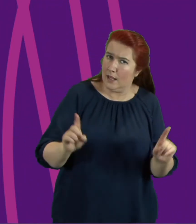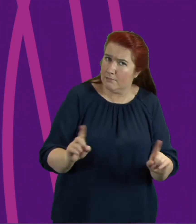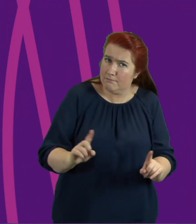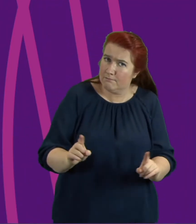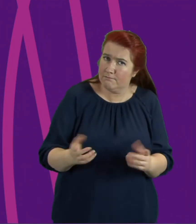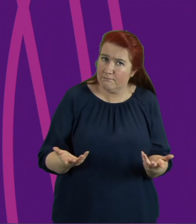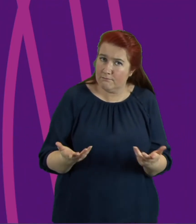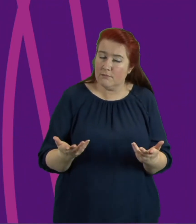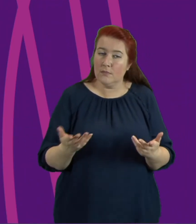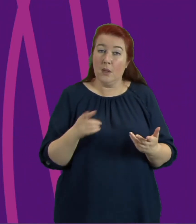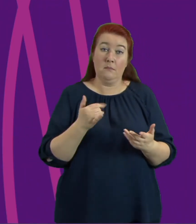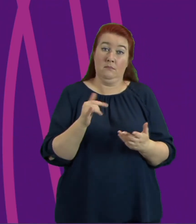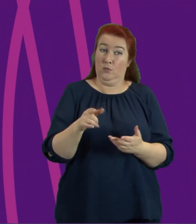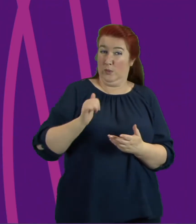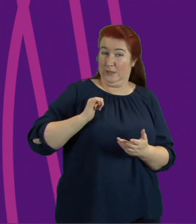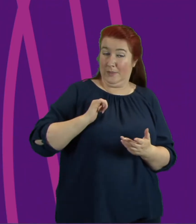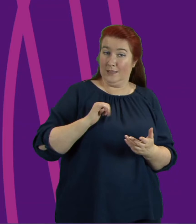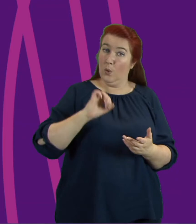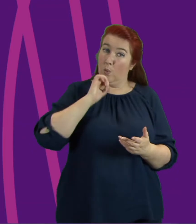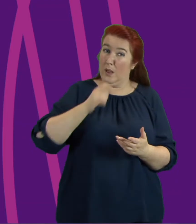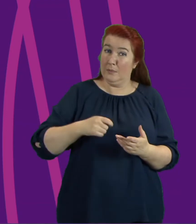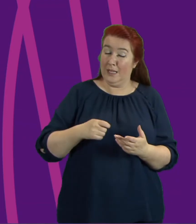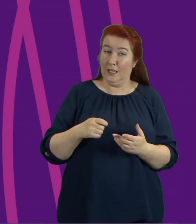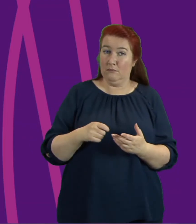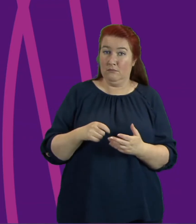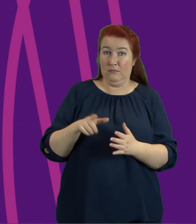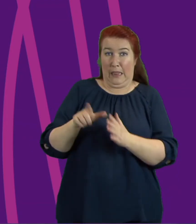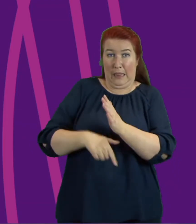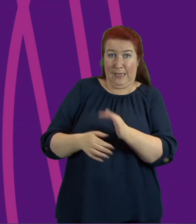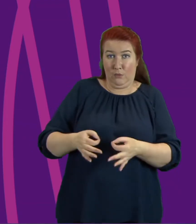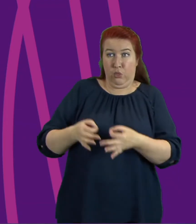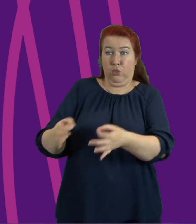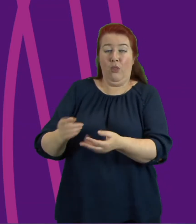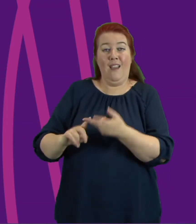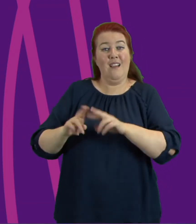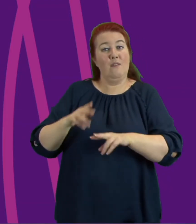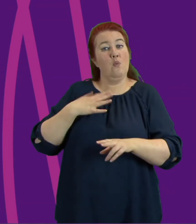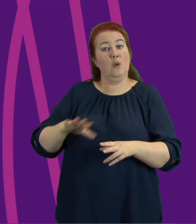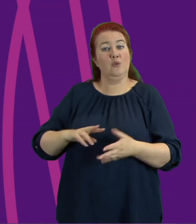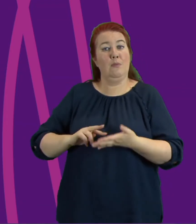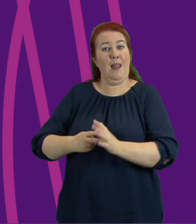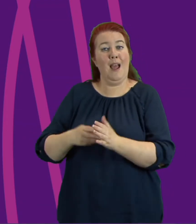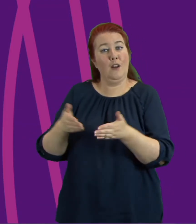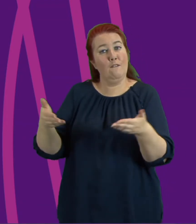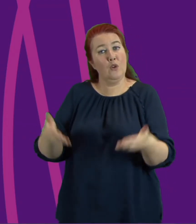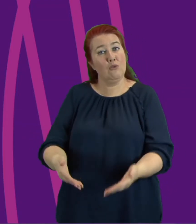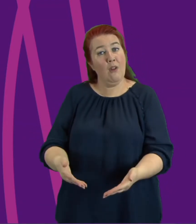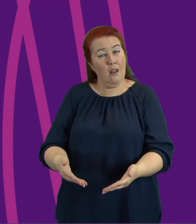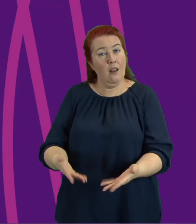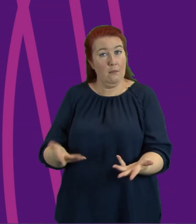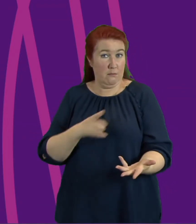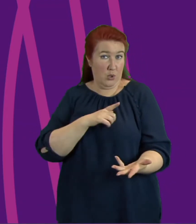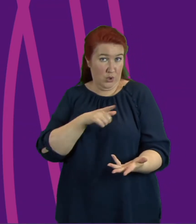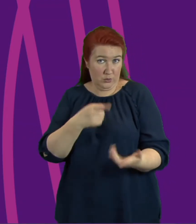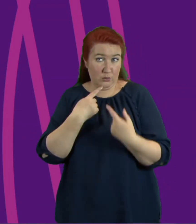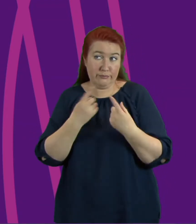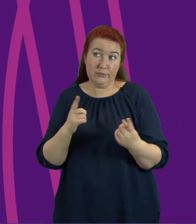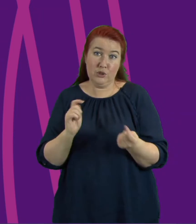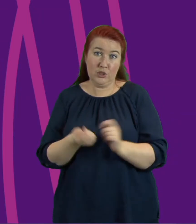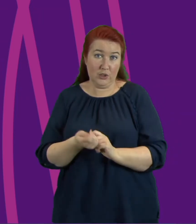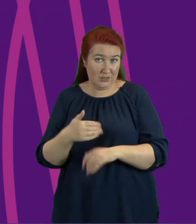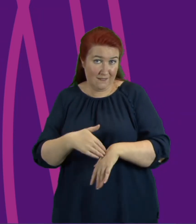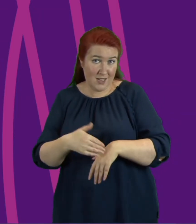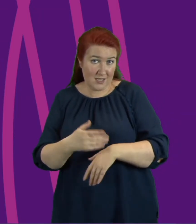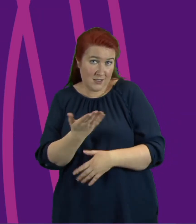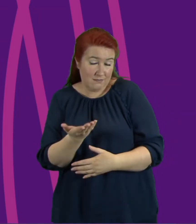he anticipates, for example, that there will be a delay for relatives in arranging a funeral as a result of the changes announced today?